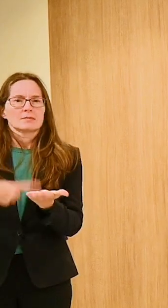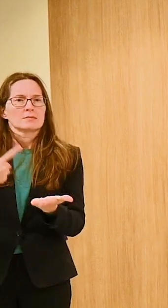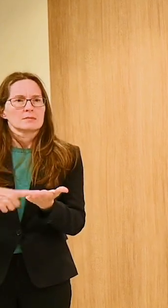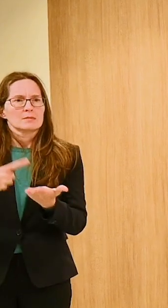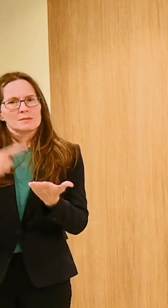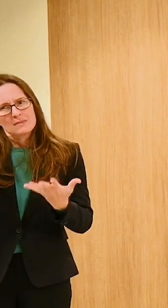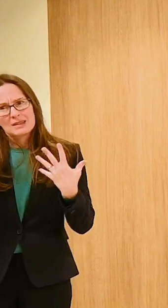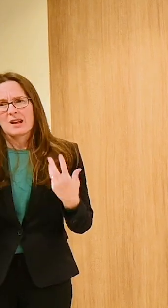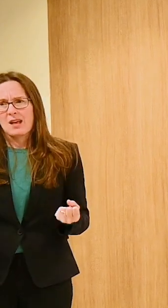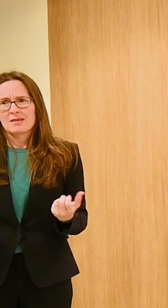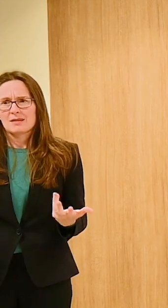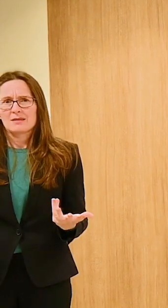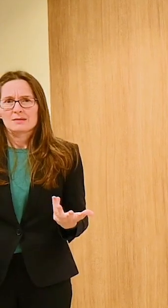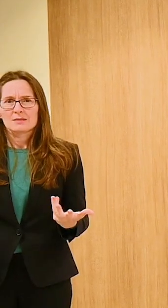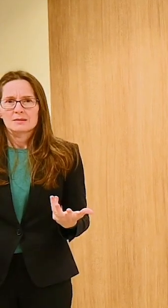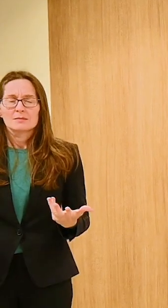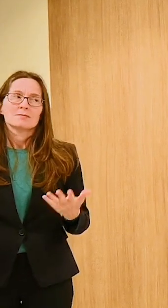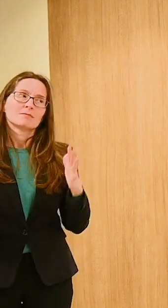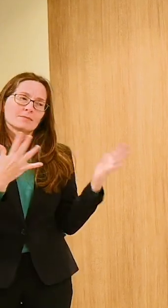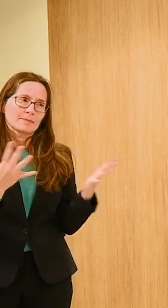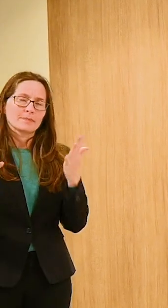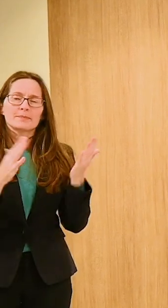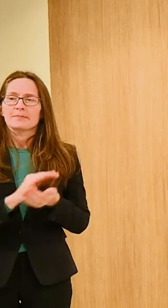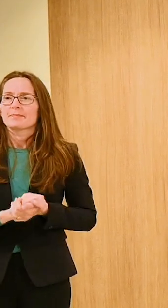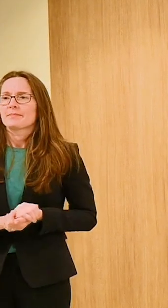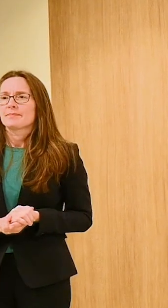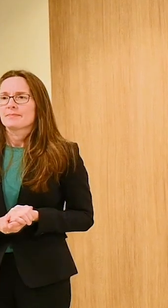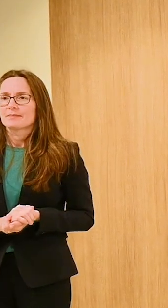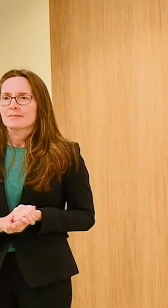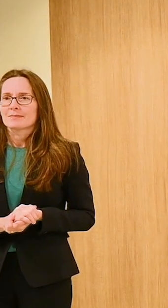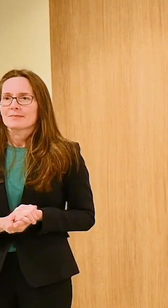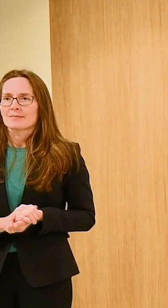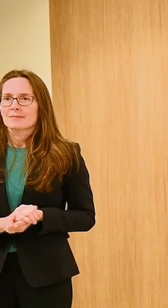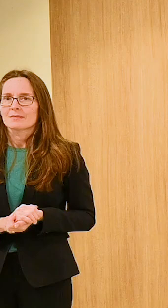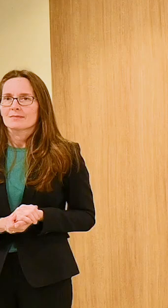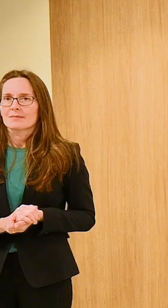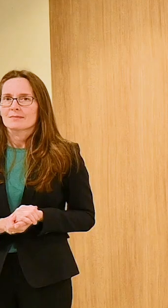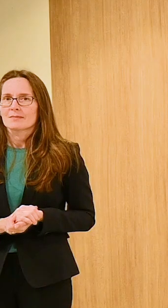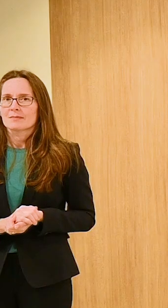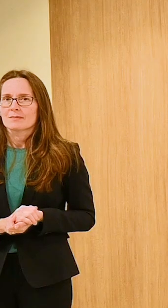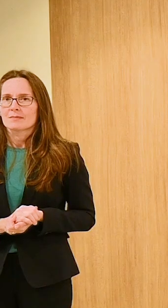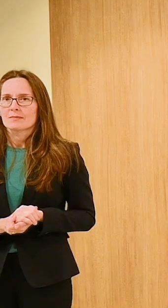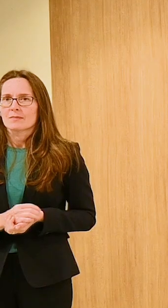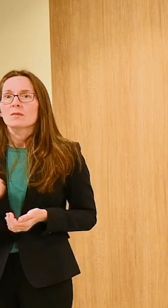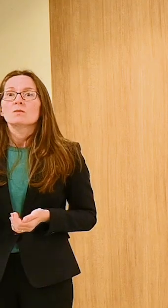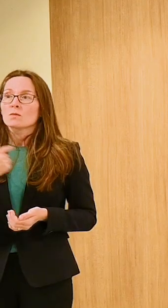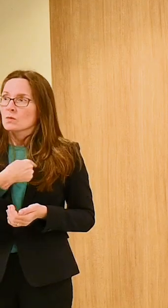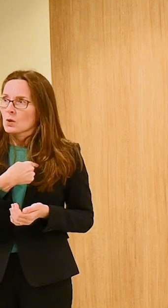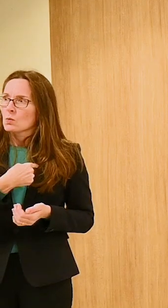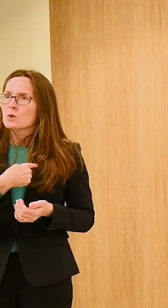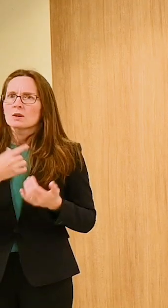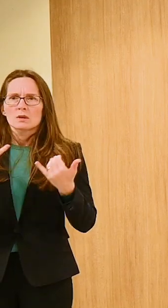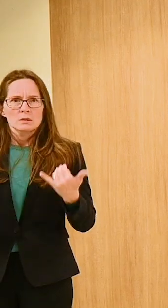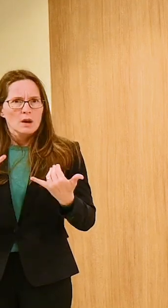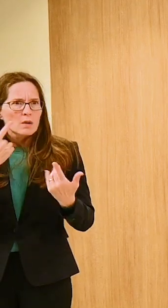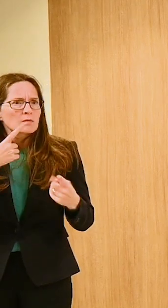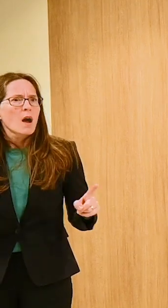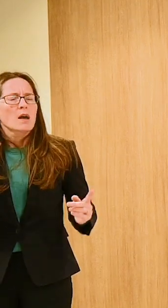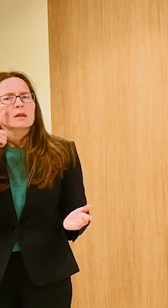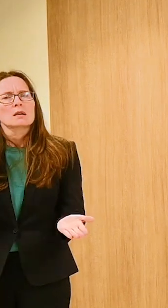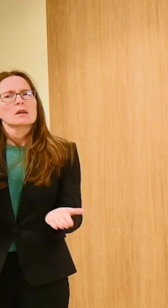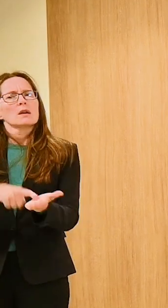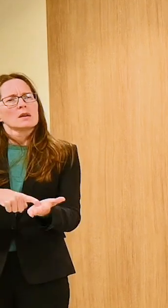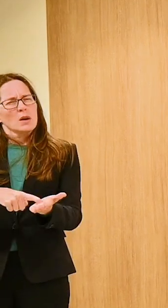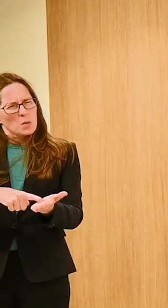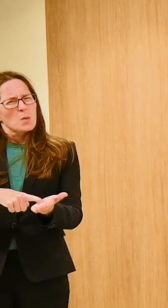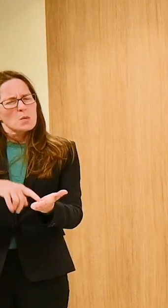goodness it's recognized as an issue that we have to